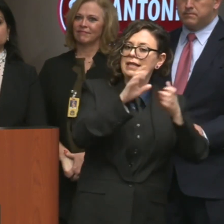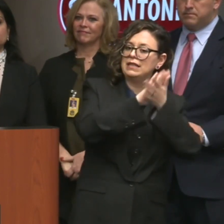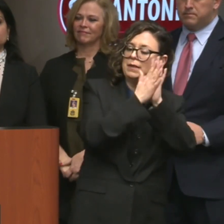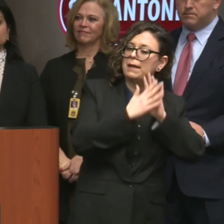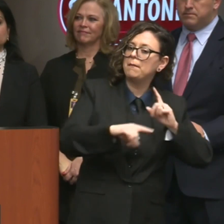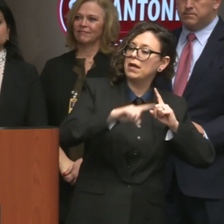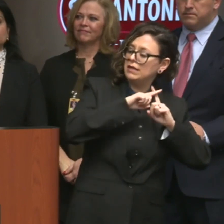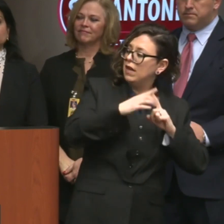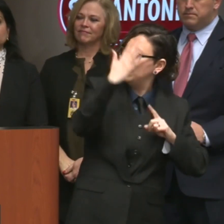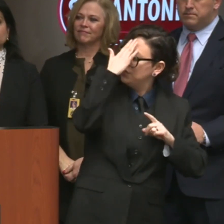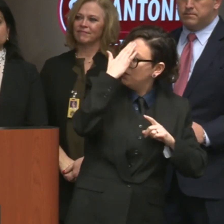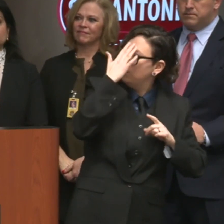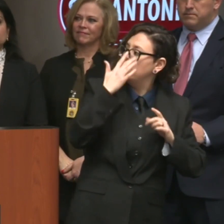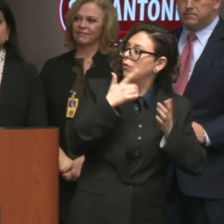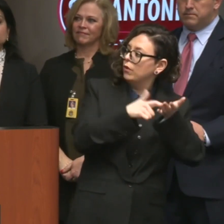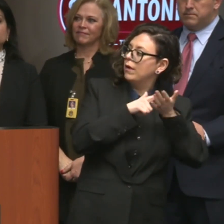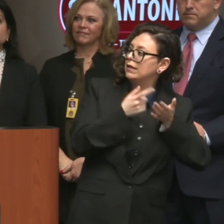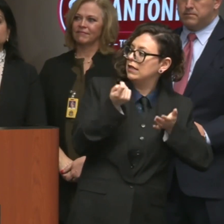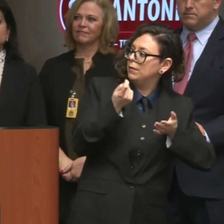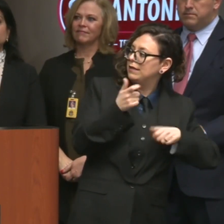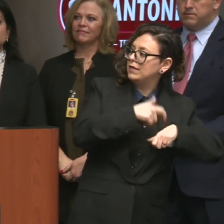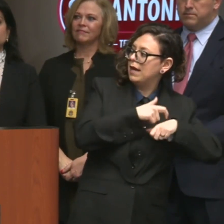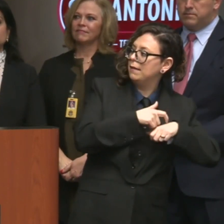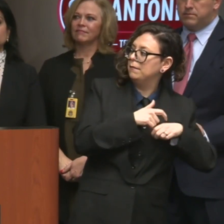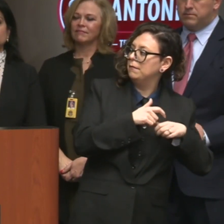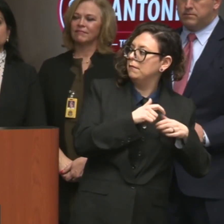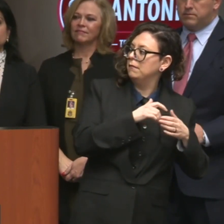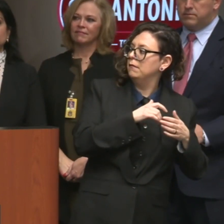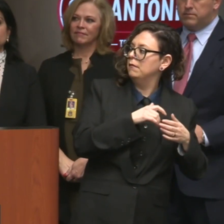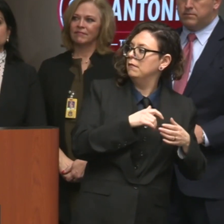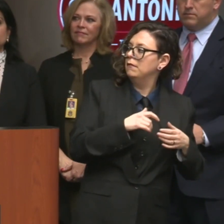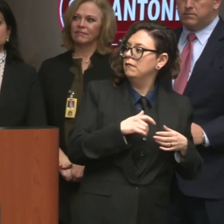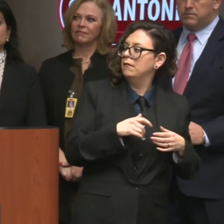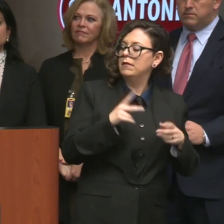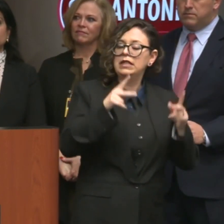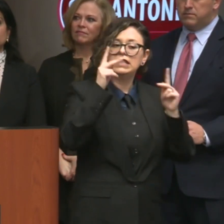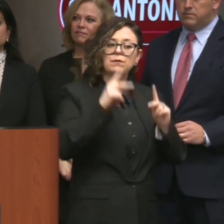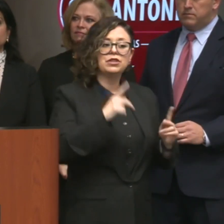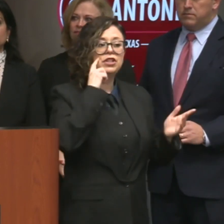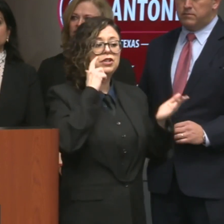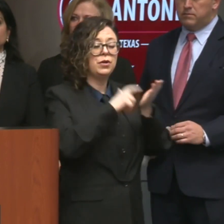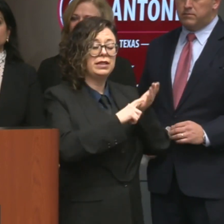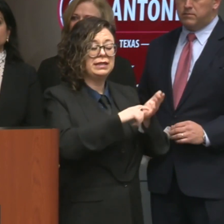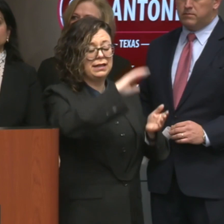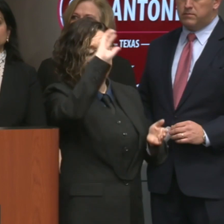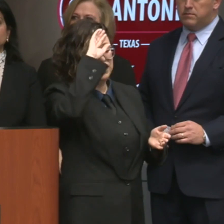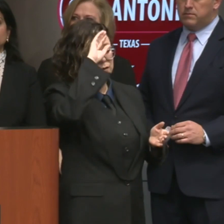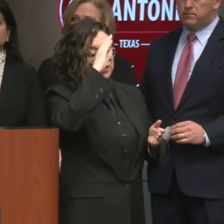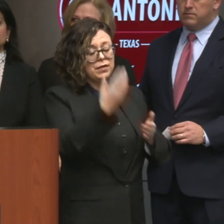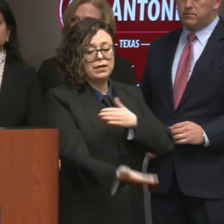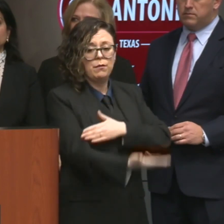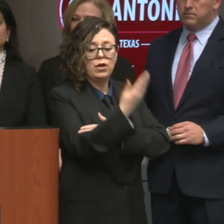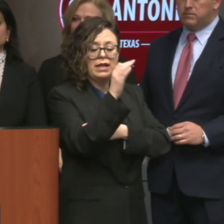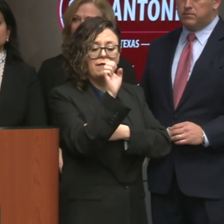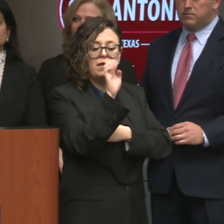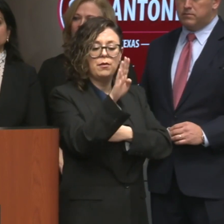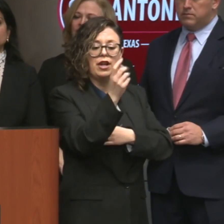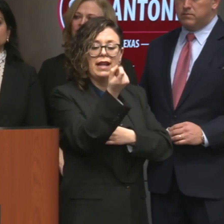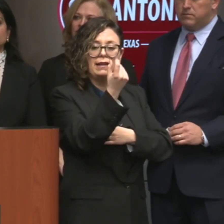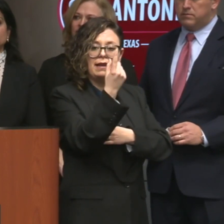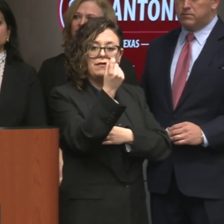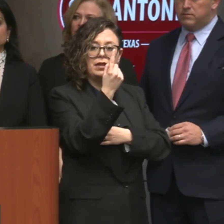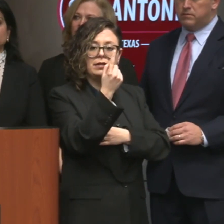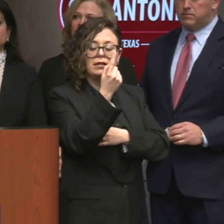test to actually go through and get positive. This patient was identified as having a fever the morning of February 11th. And